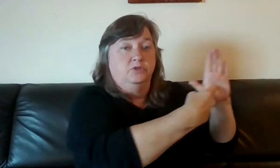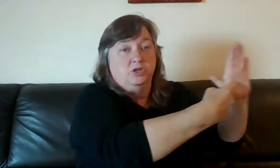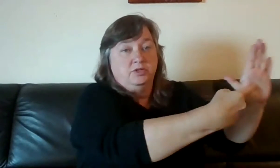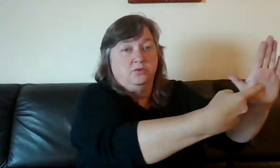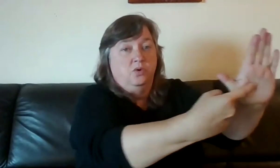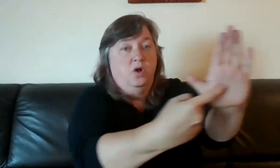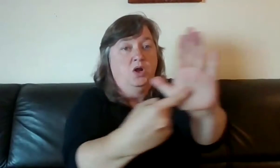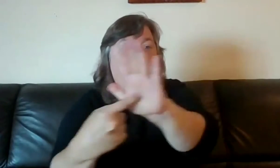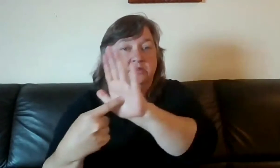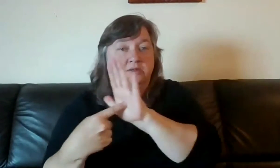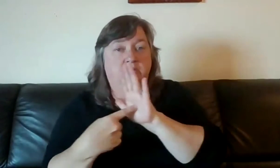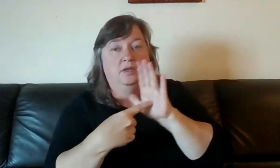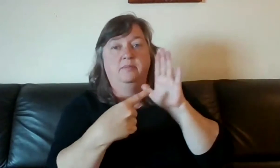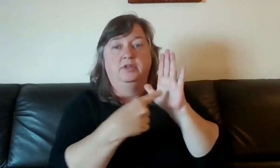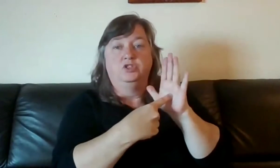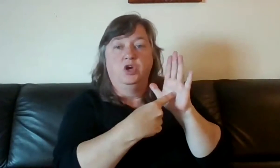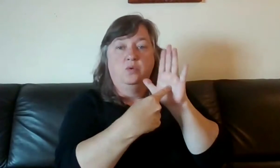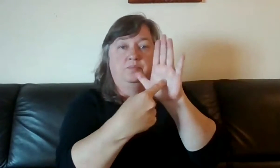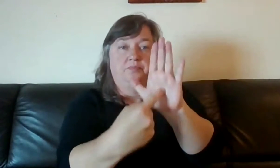Show it to a whole audience. Show.